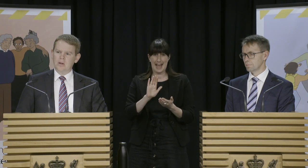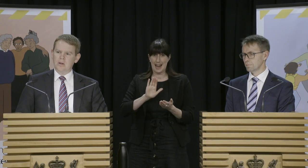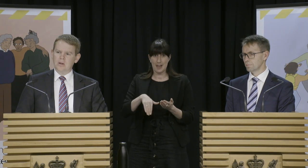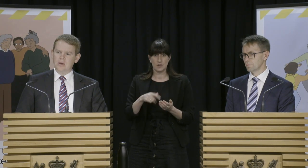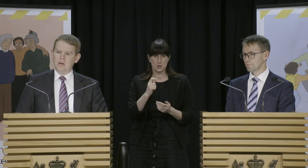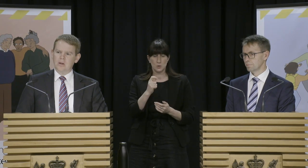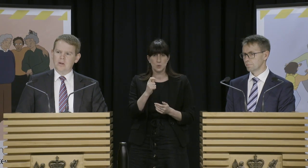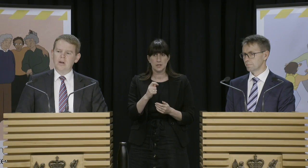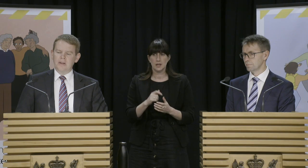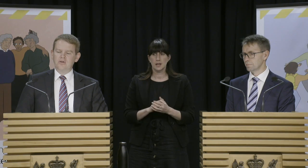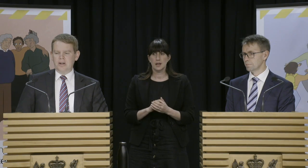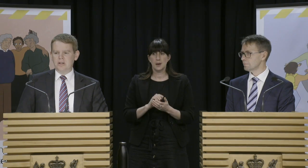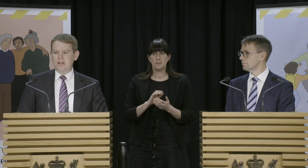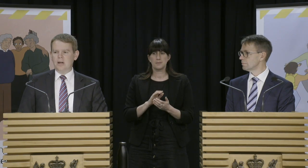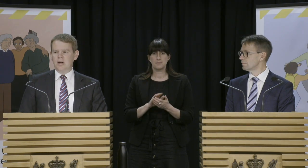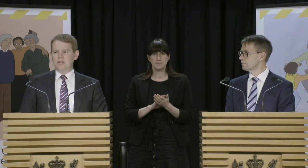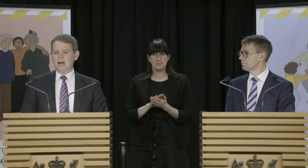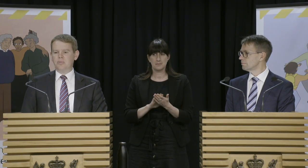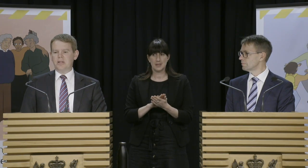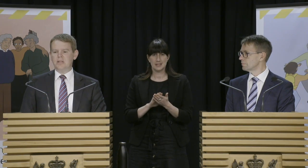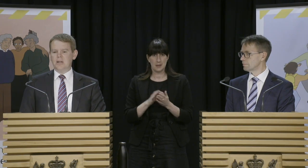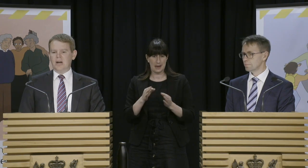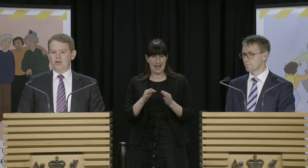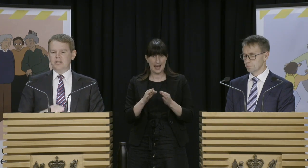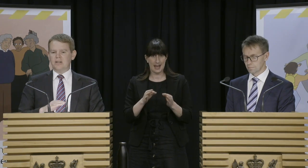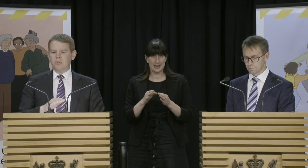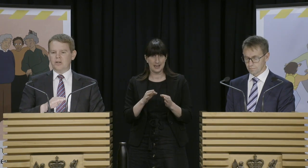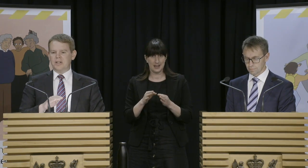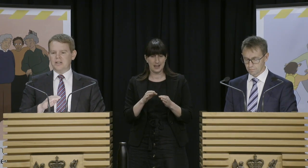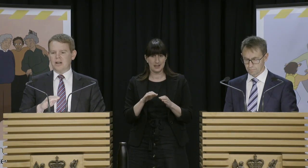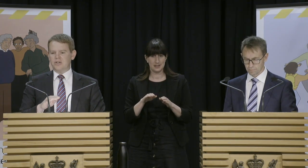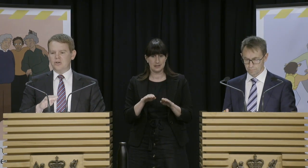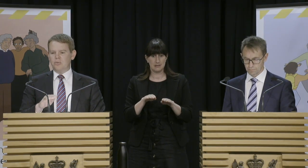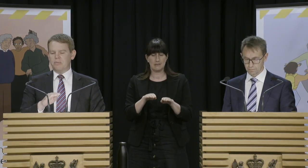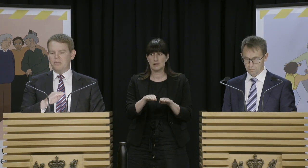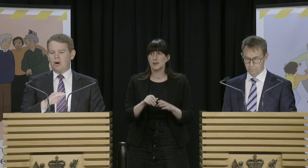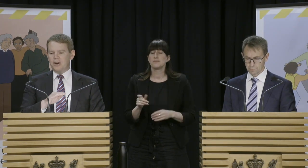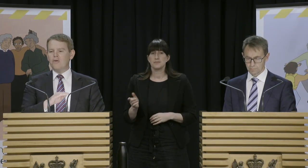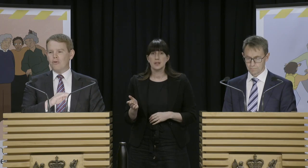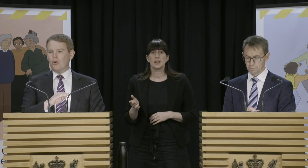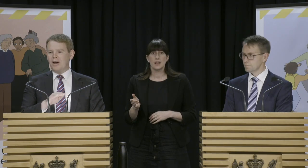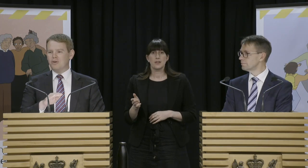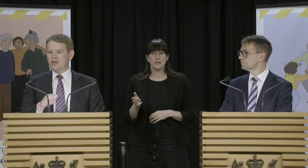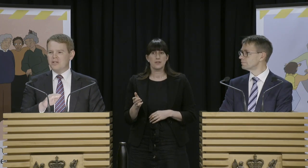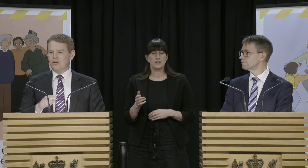and not being at 107? That's right. So that and DHB's, you'll see that whilst they've still the overall average is